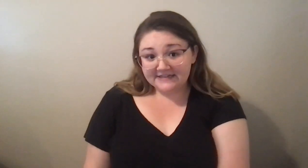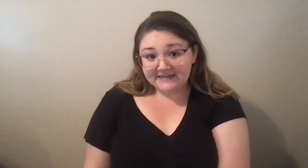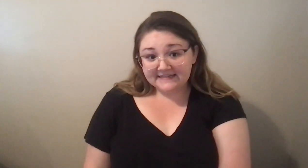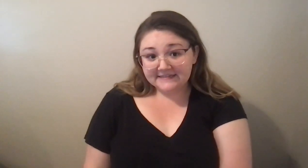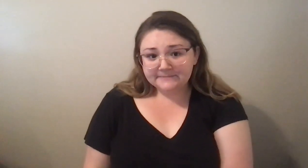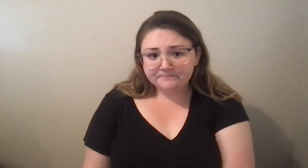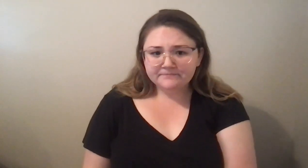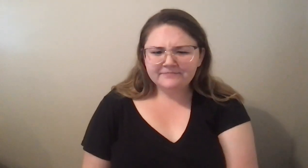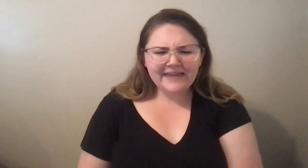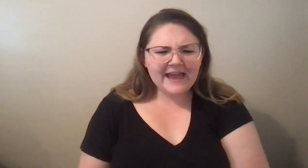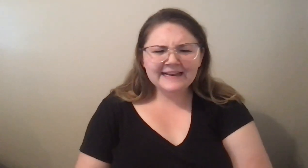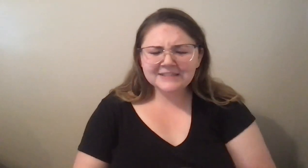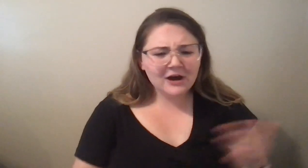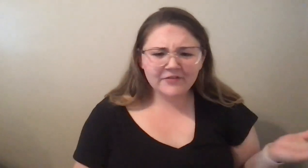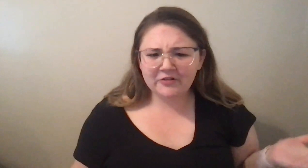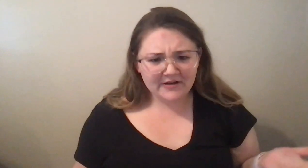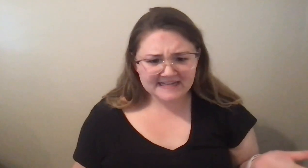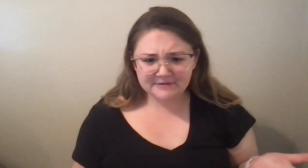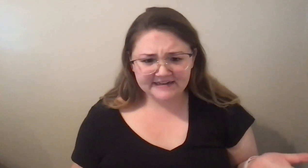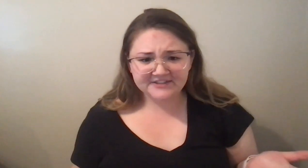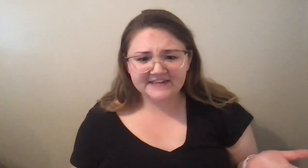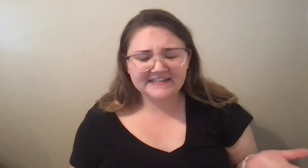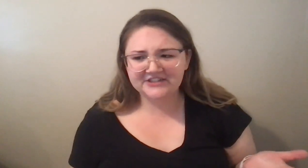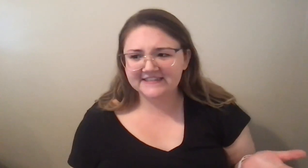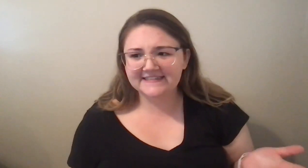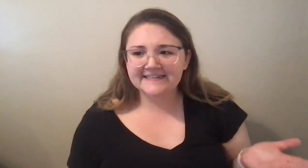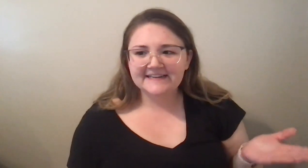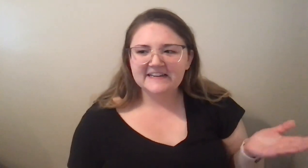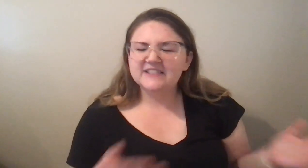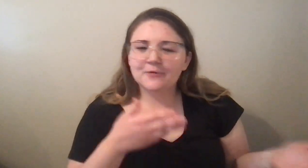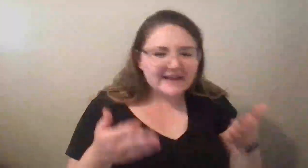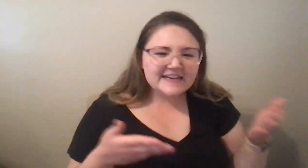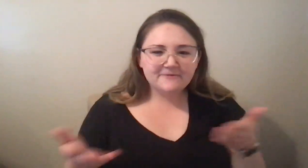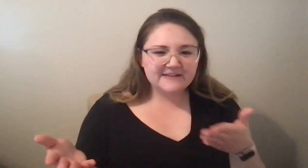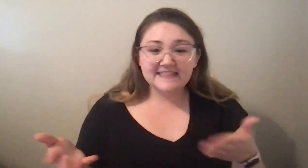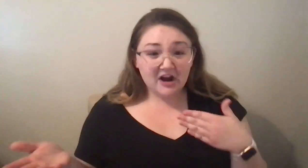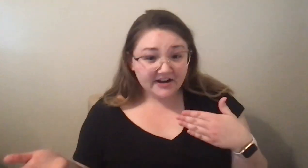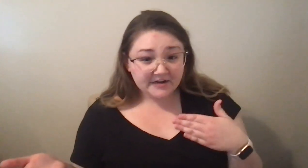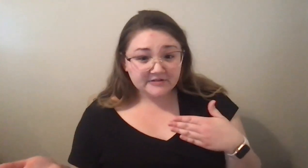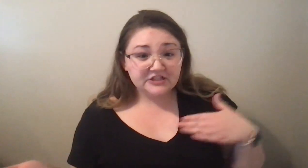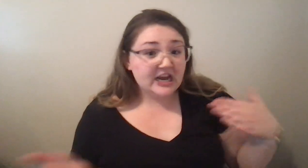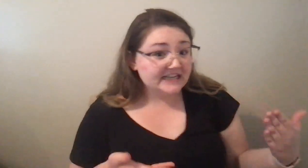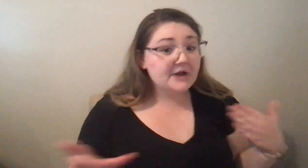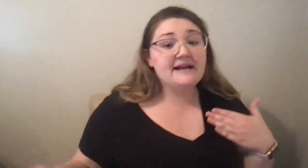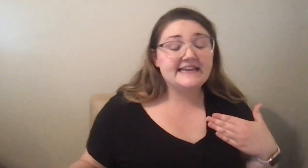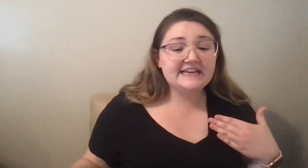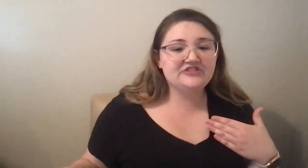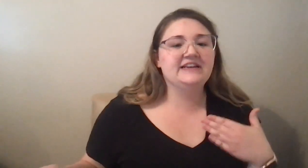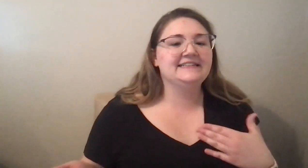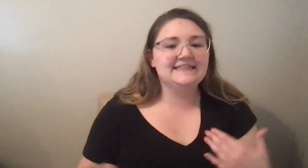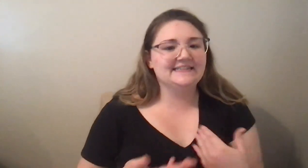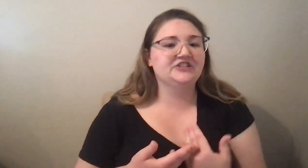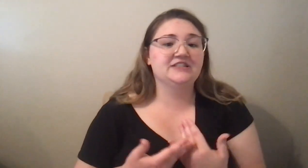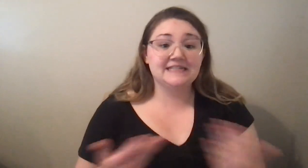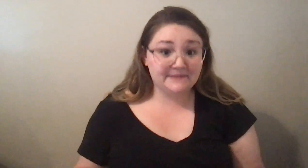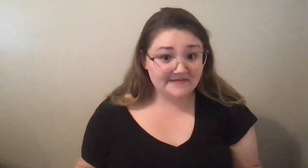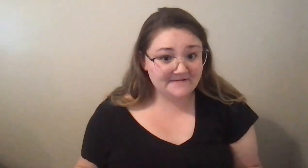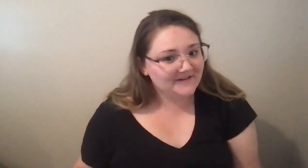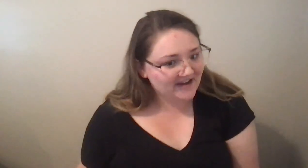covers how I teach ASL. And sorry for the long explanation. It's just so many different scenarios change how I teach that it's easiest to just explain